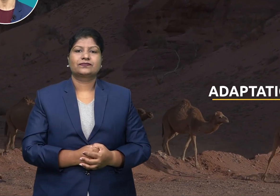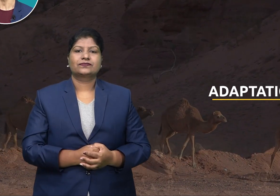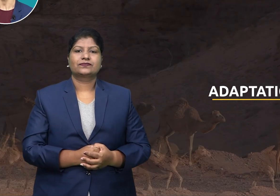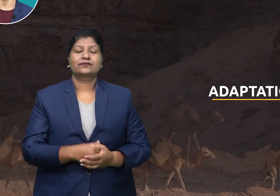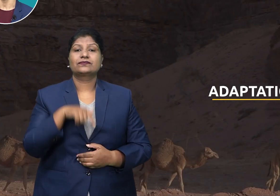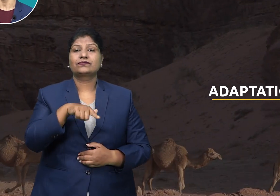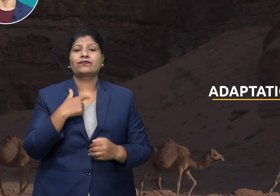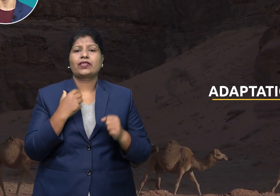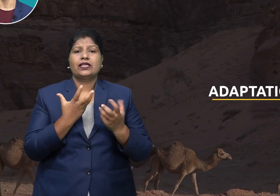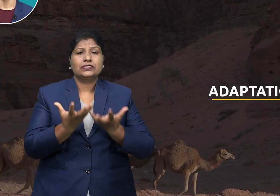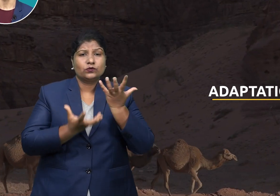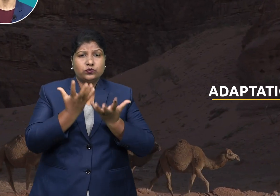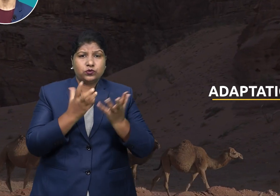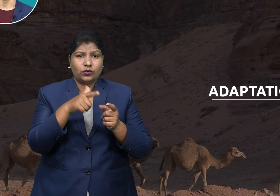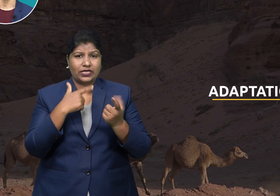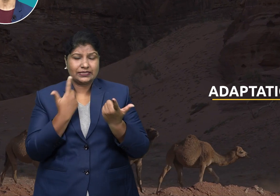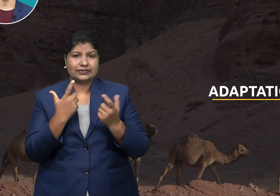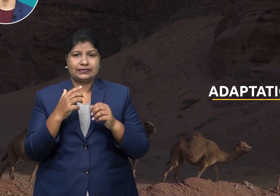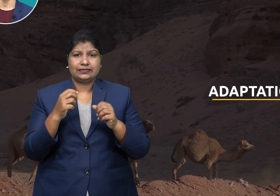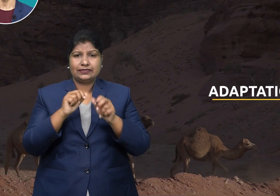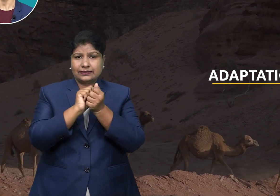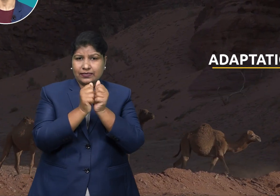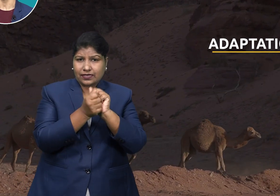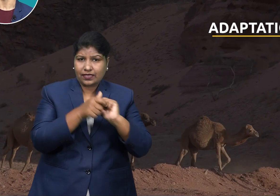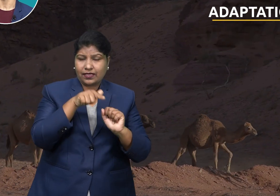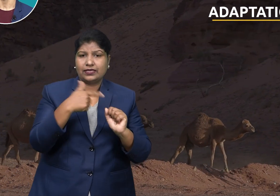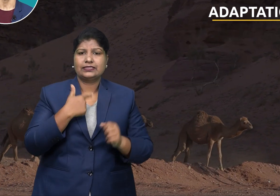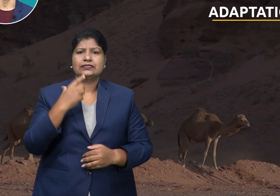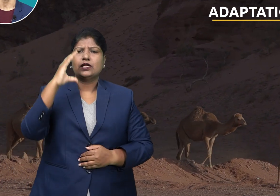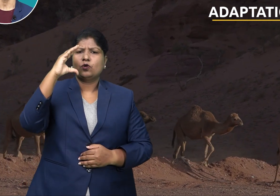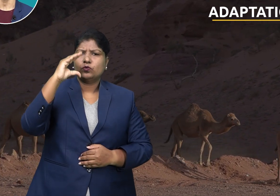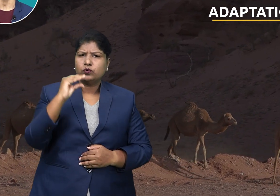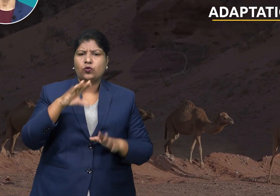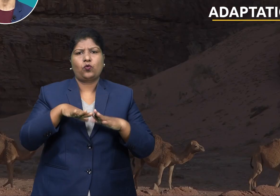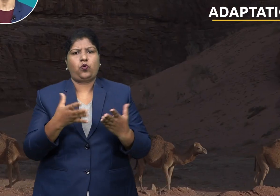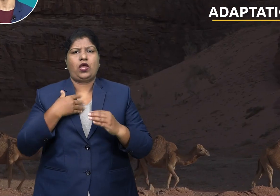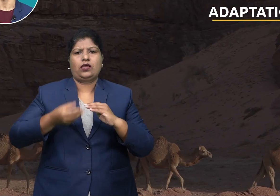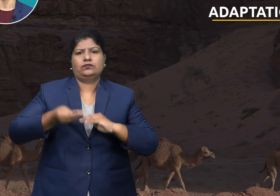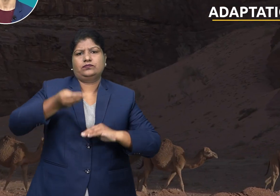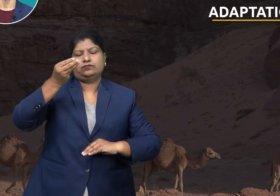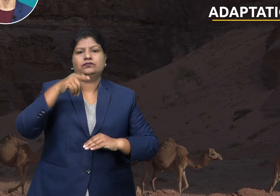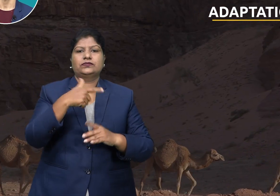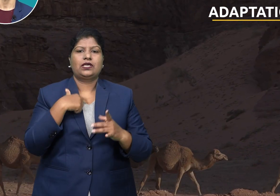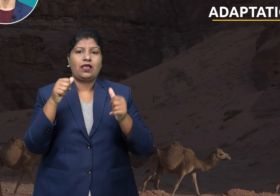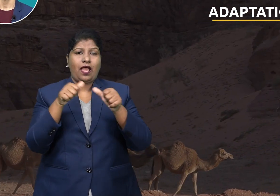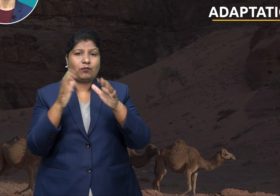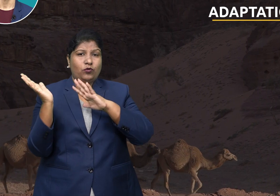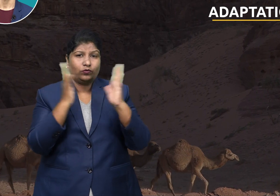Heat changes occur due to an increase or decrease in atmospheric temperatures.